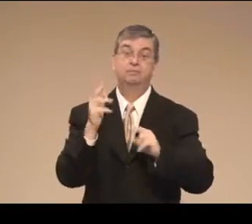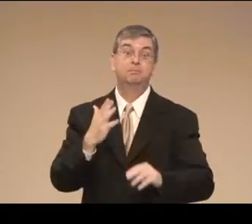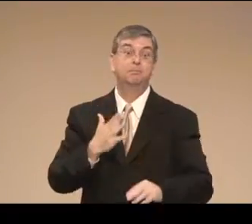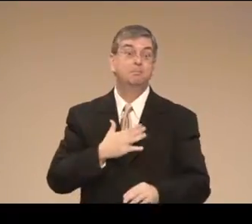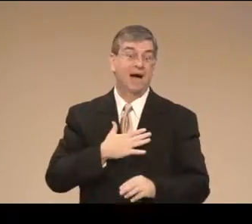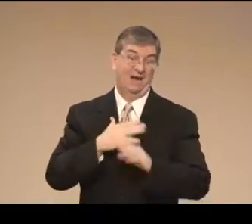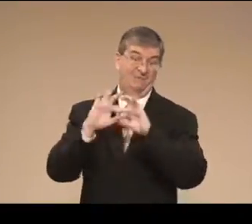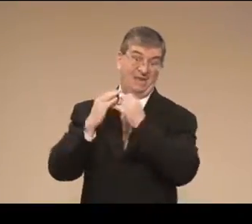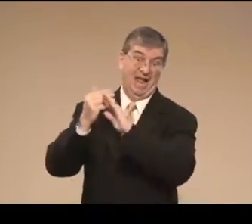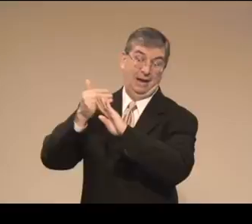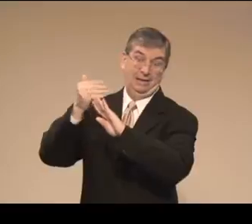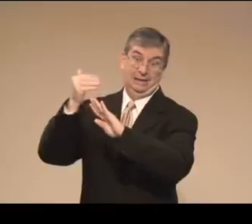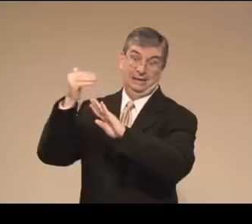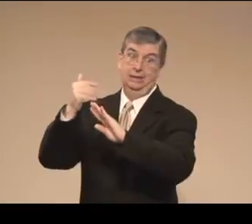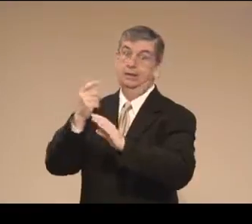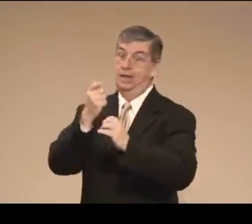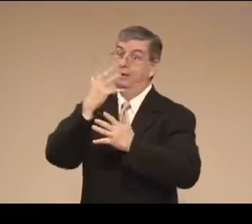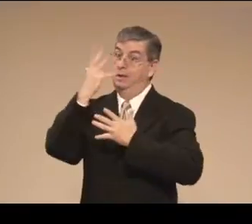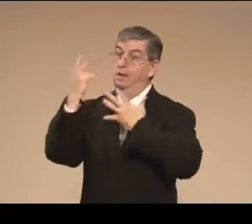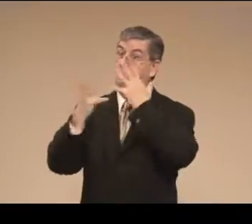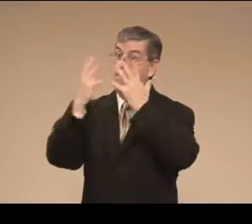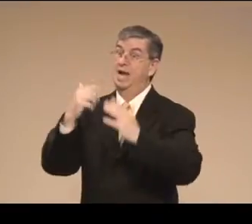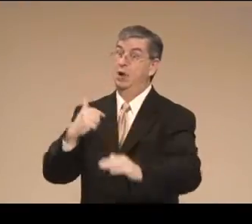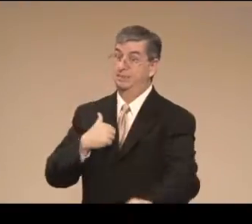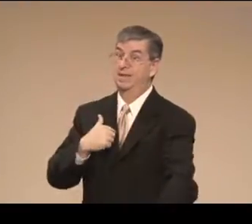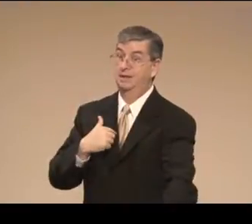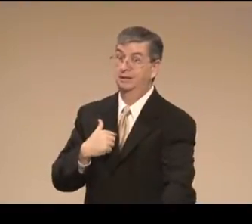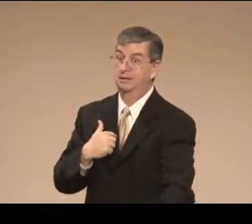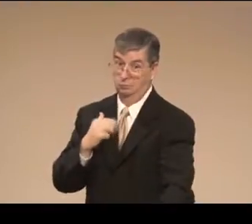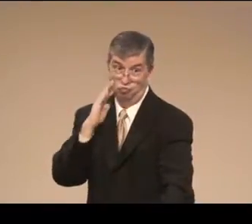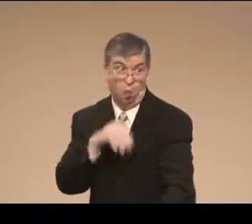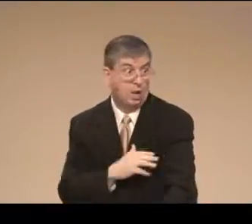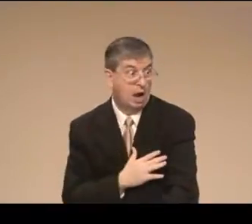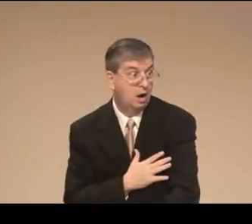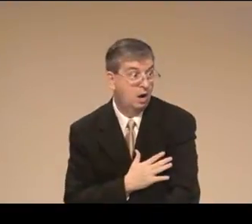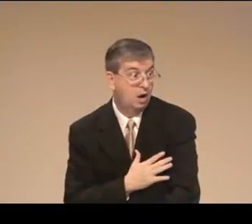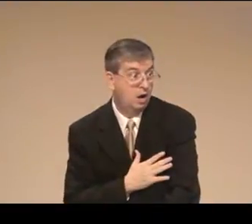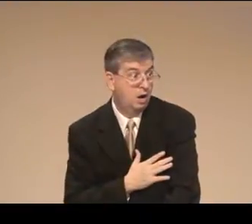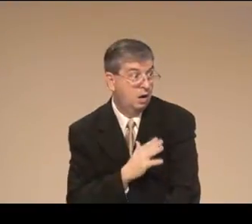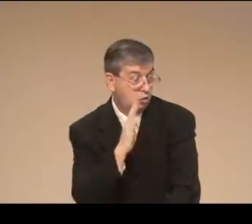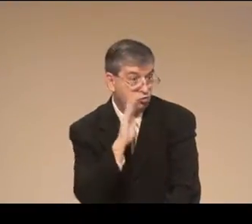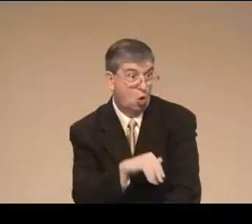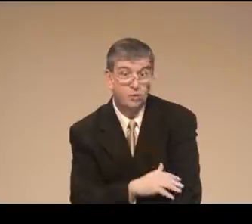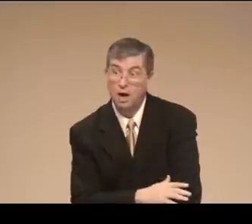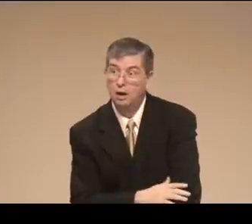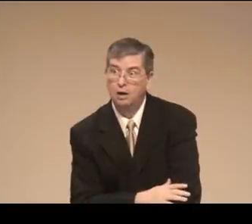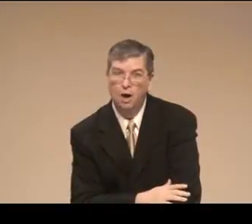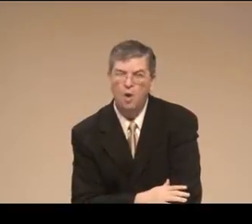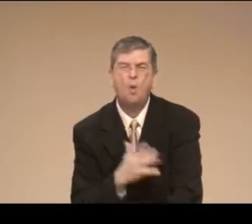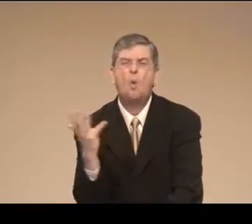It's pretty brief. In my family lineage, there's a lot that went on that's embarrassing in my past.